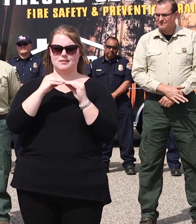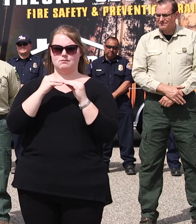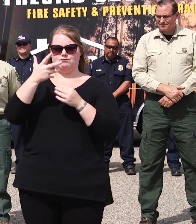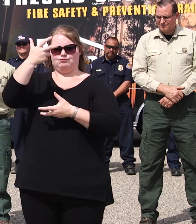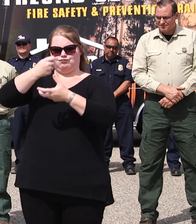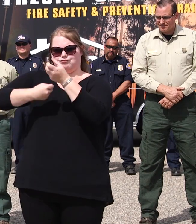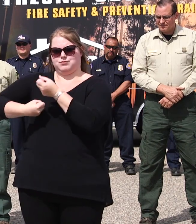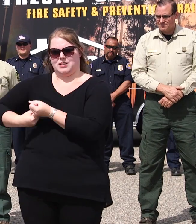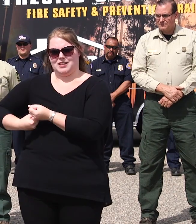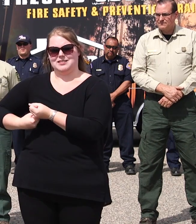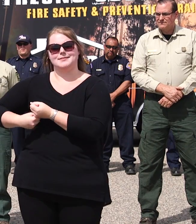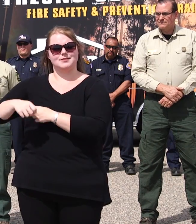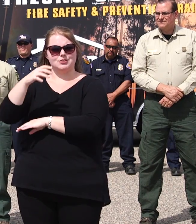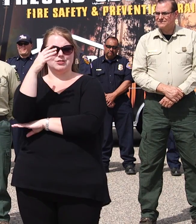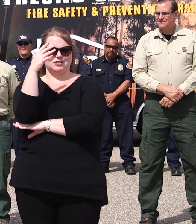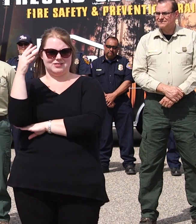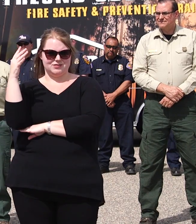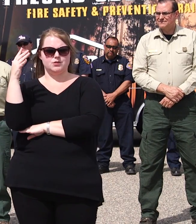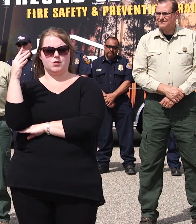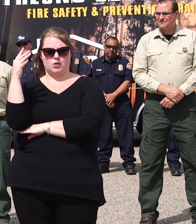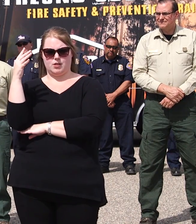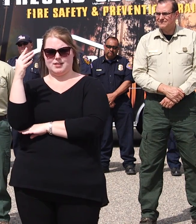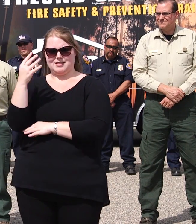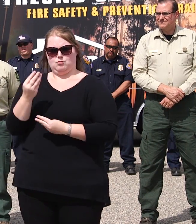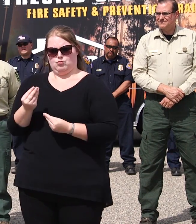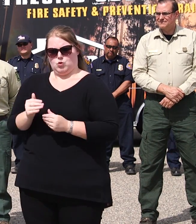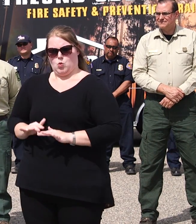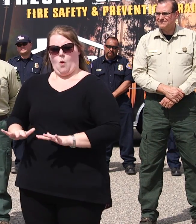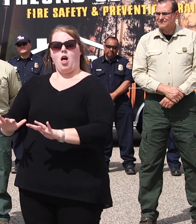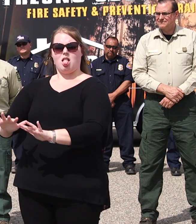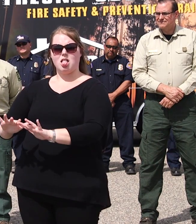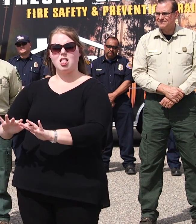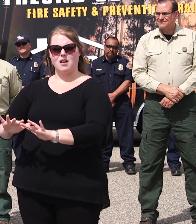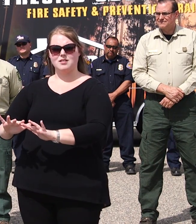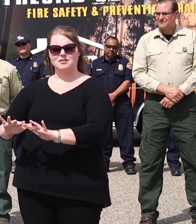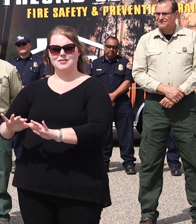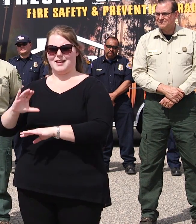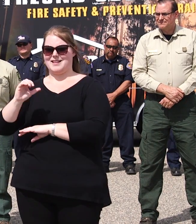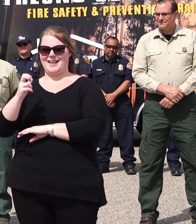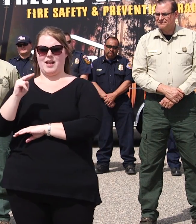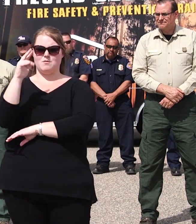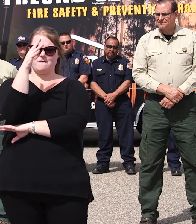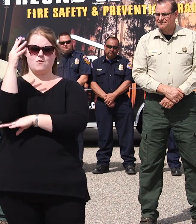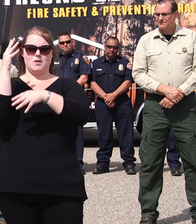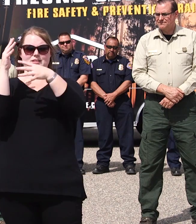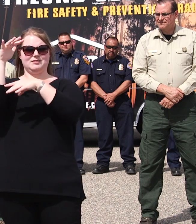held in the forest soils and forest canopy cover.